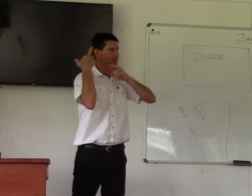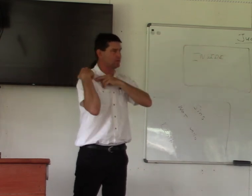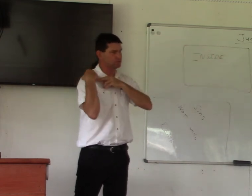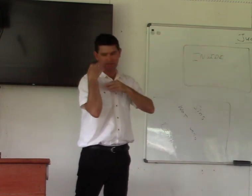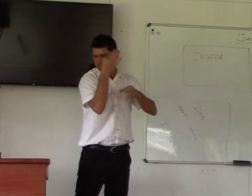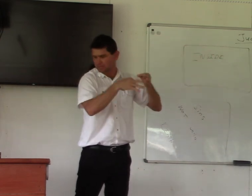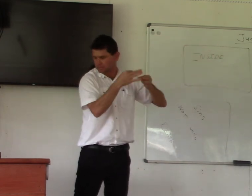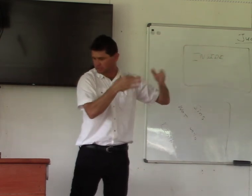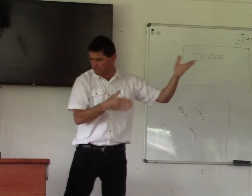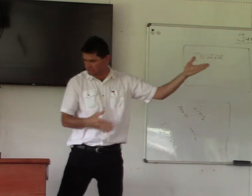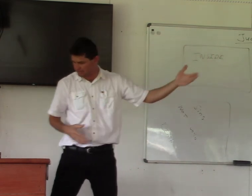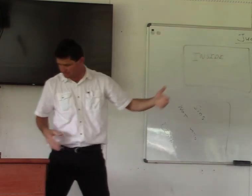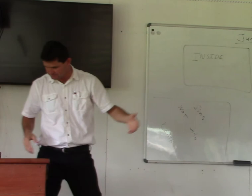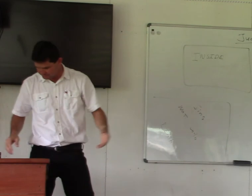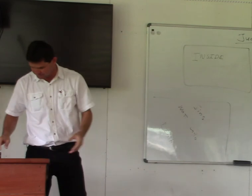my responsibility to judge him.